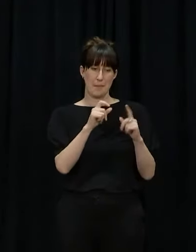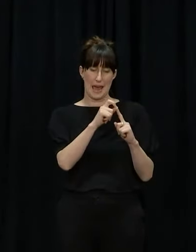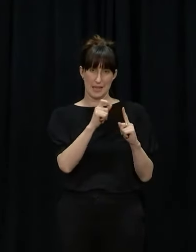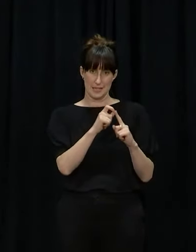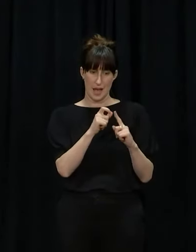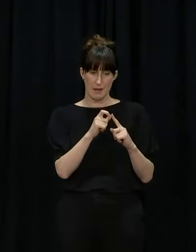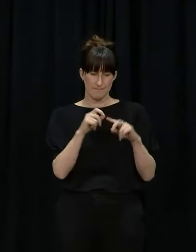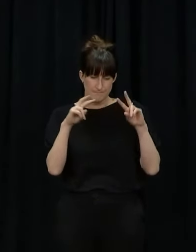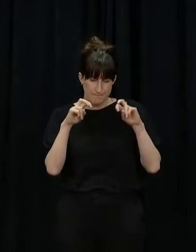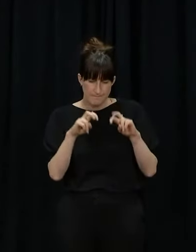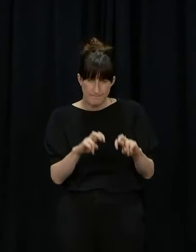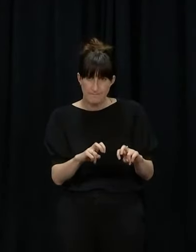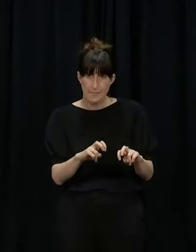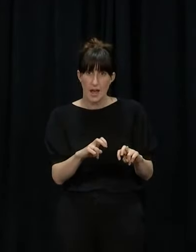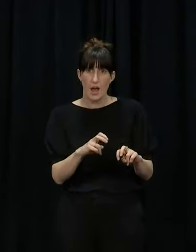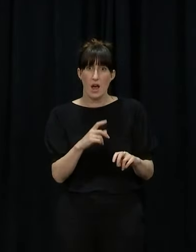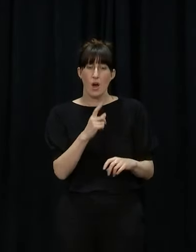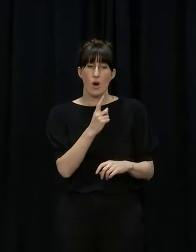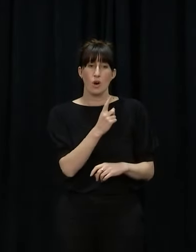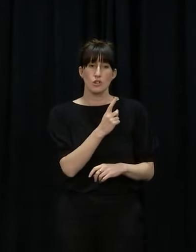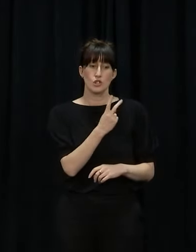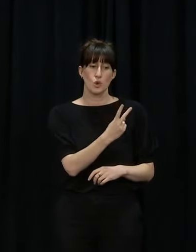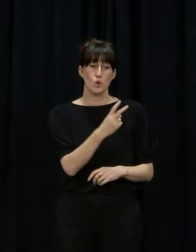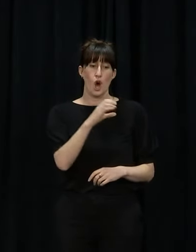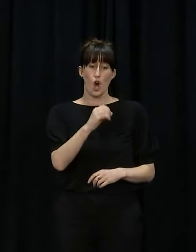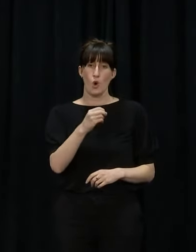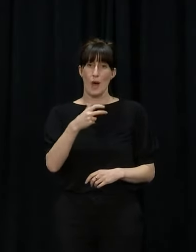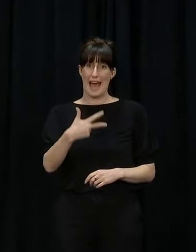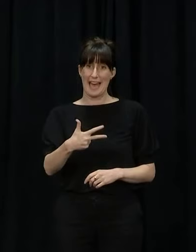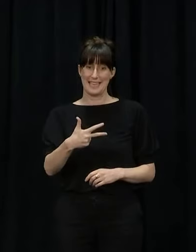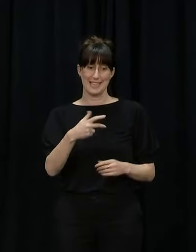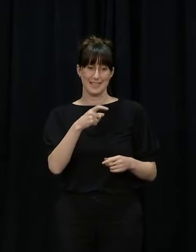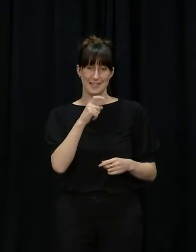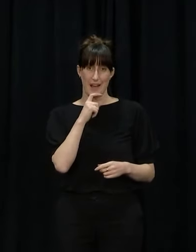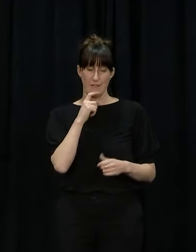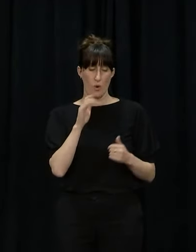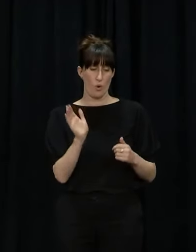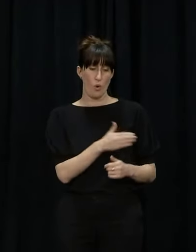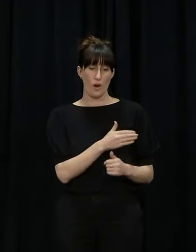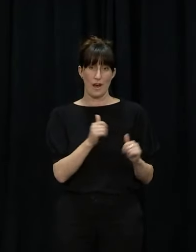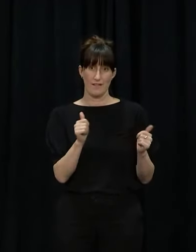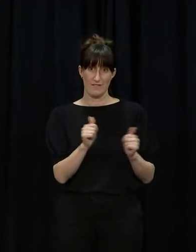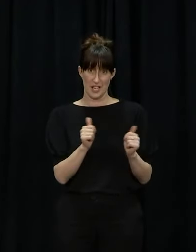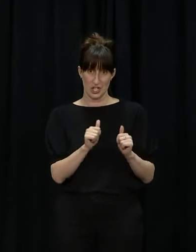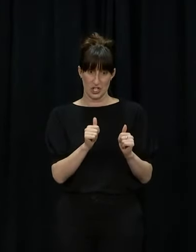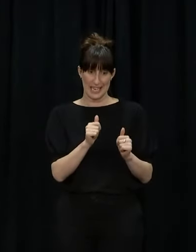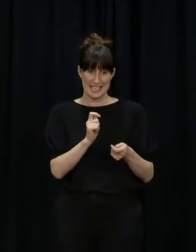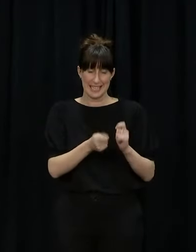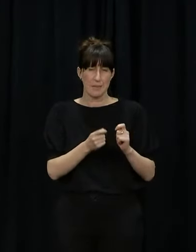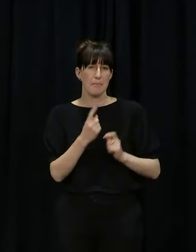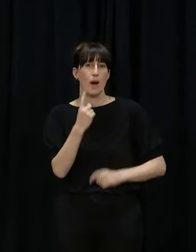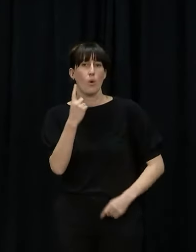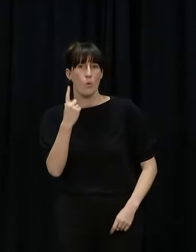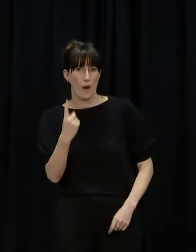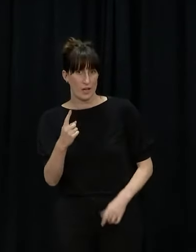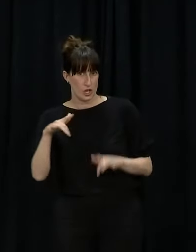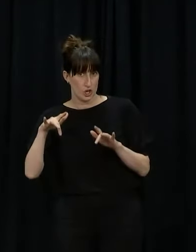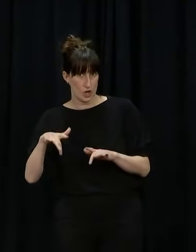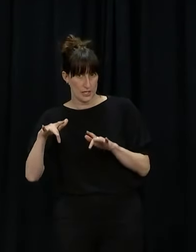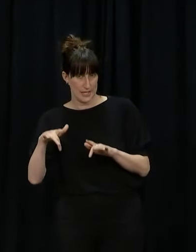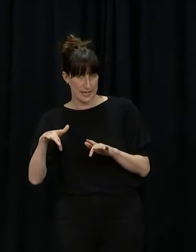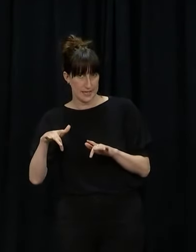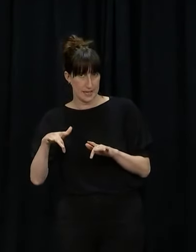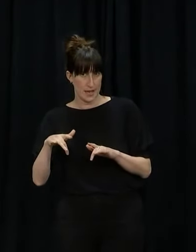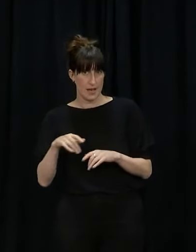only one of those 208 staff is now overdue for testing, and only by less than 48